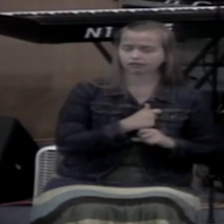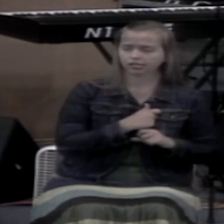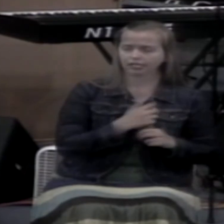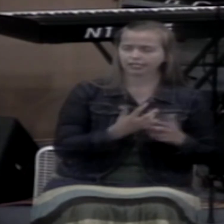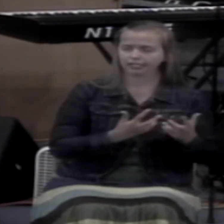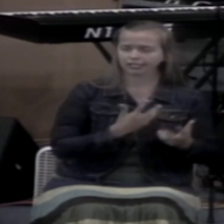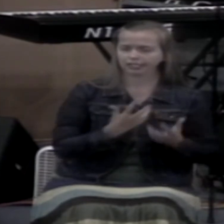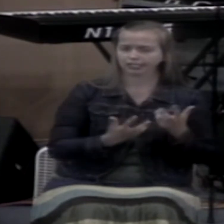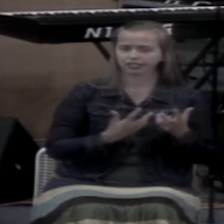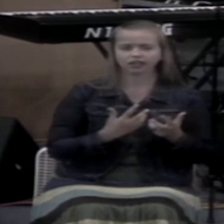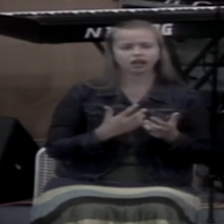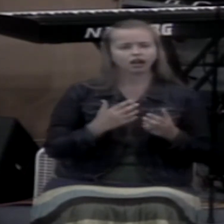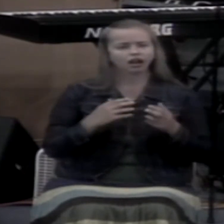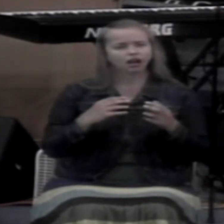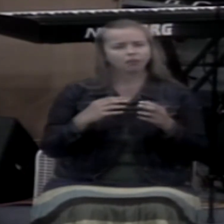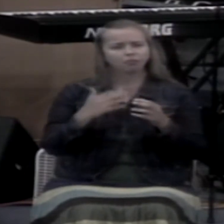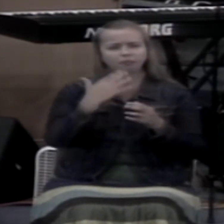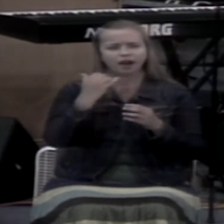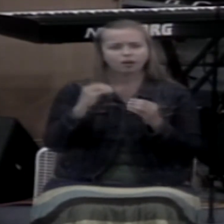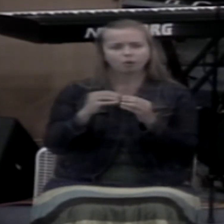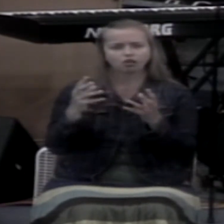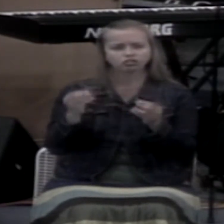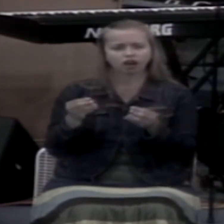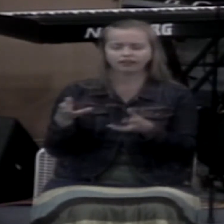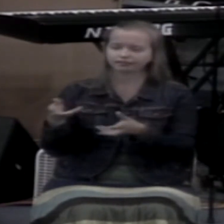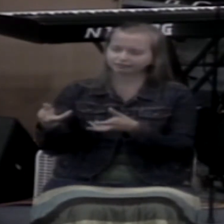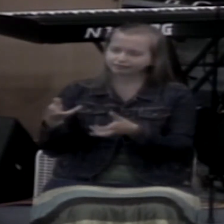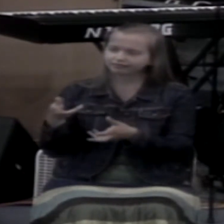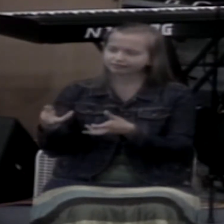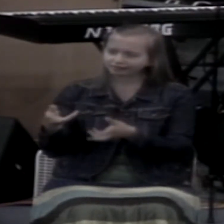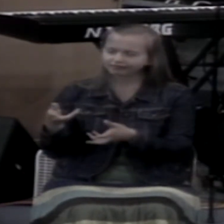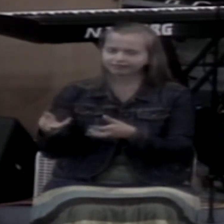attitude, attitude.